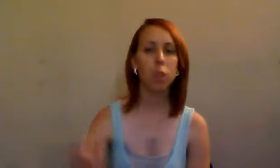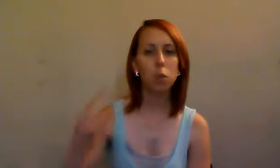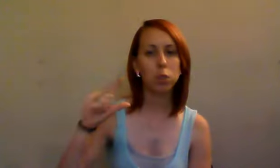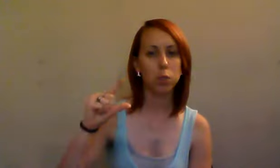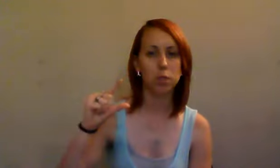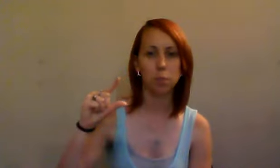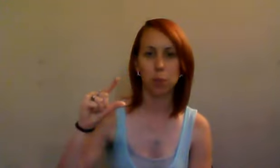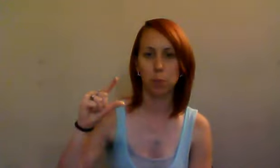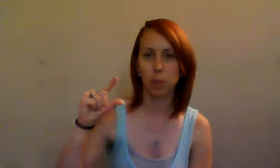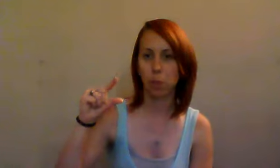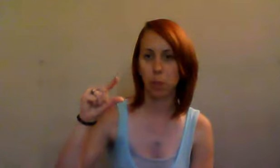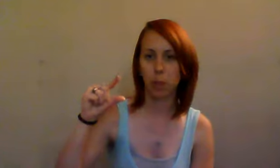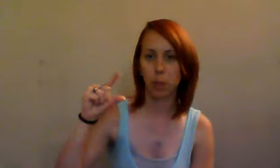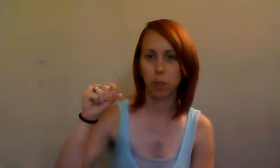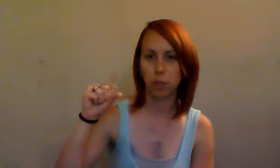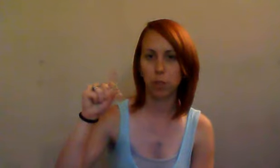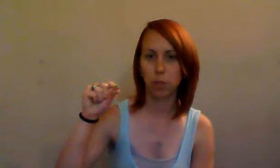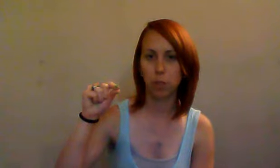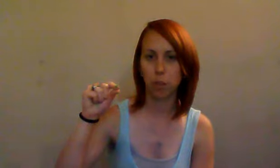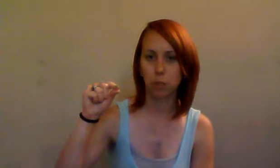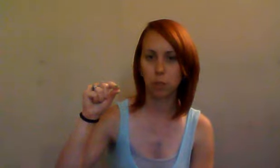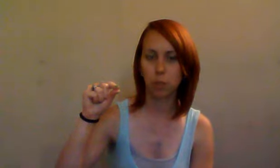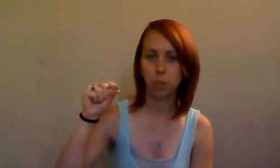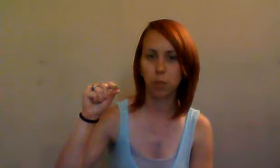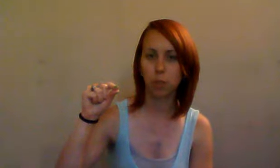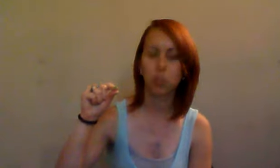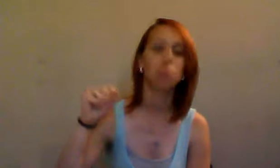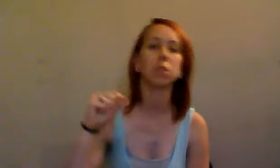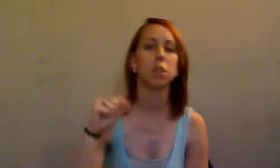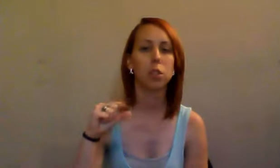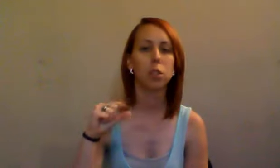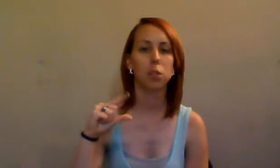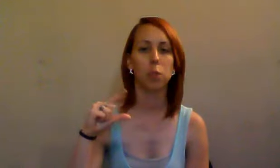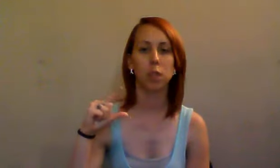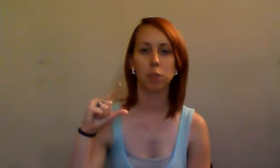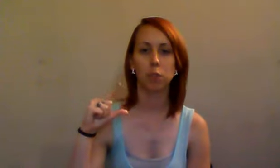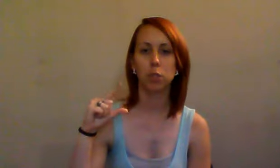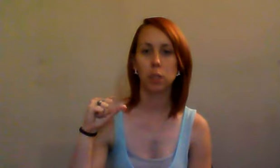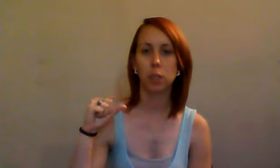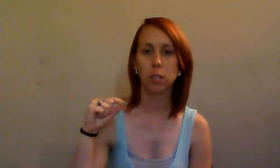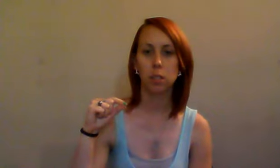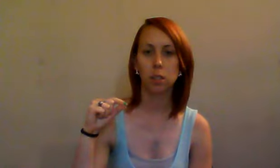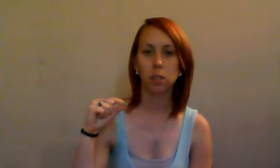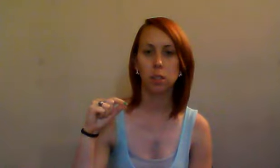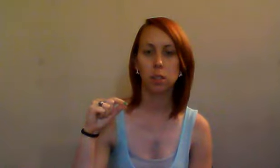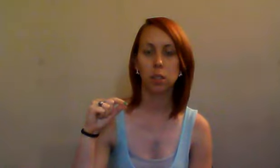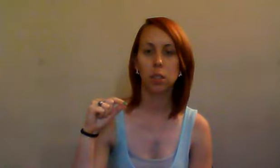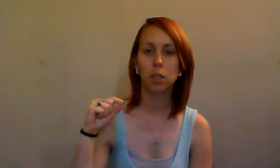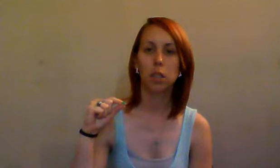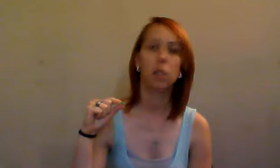which was bird beak, remember, and we do two of them, two little chirps. So we left off with 20. Now